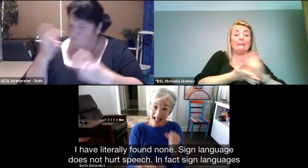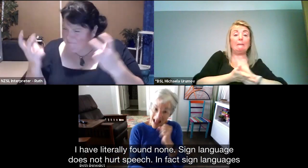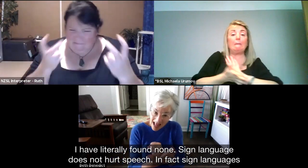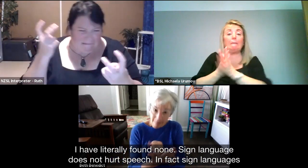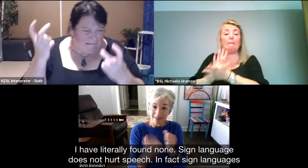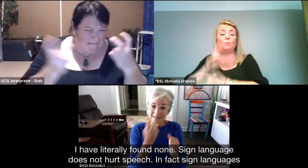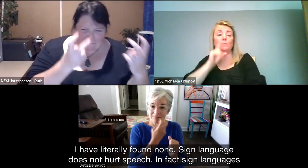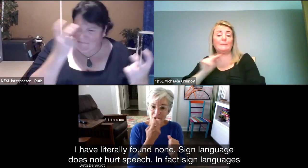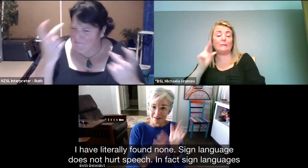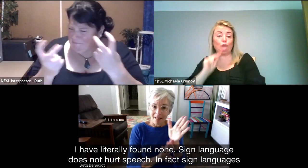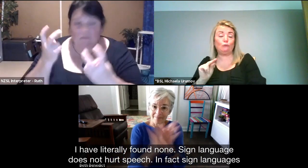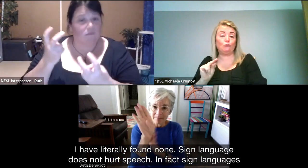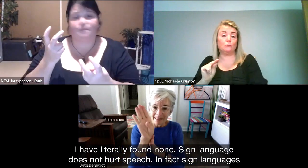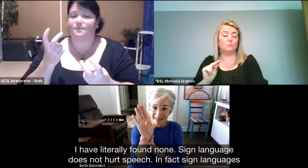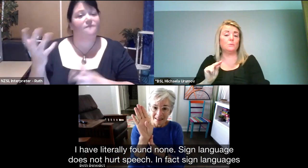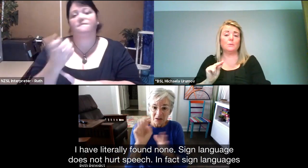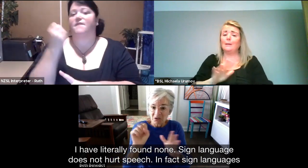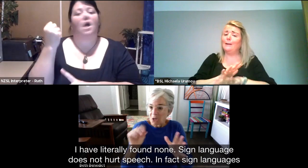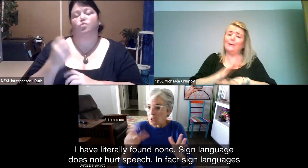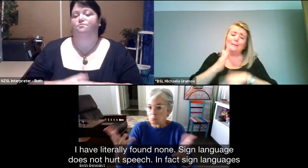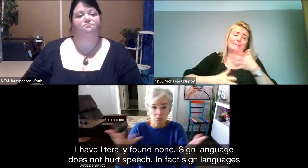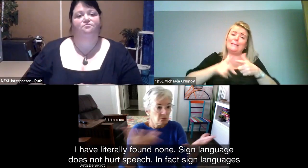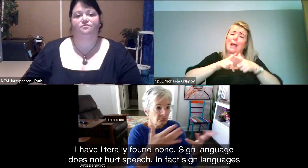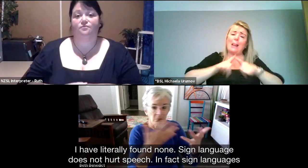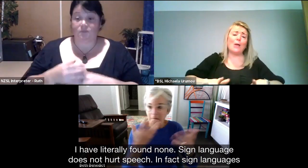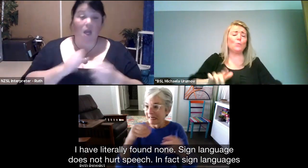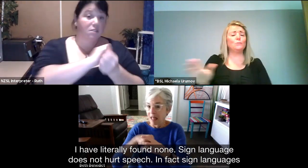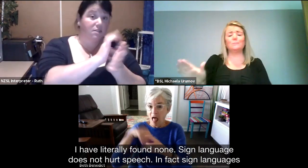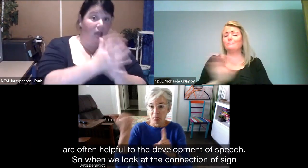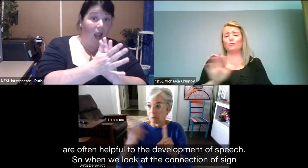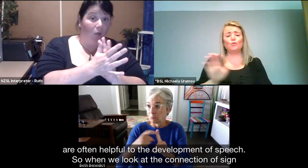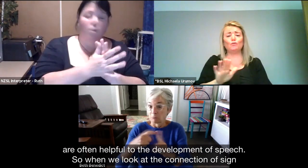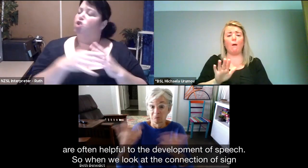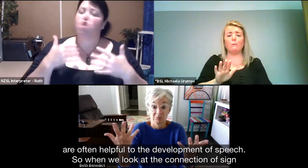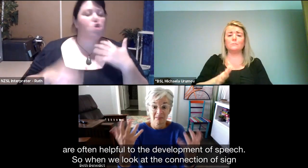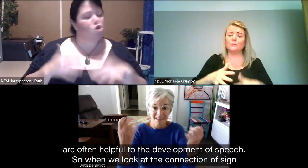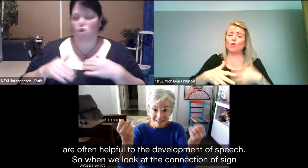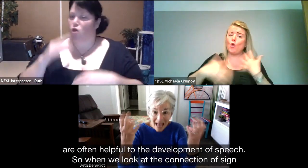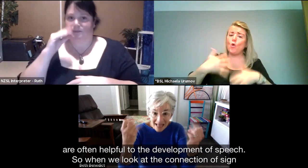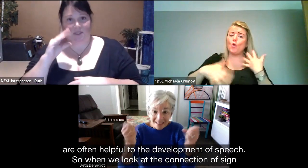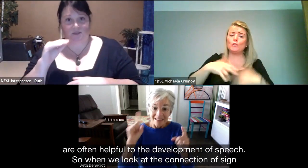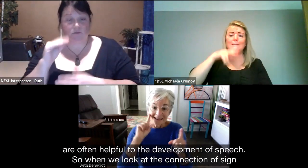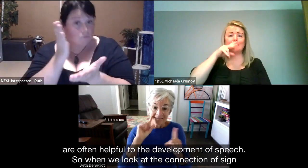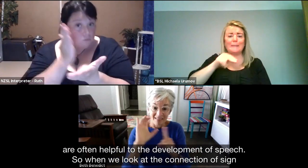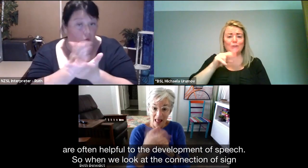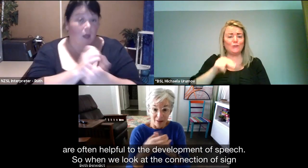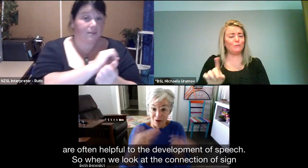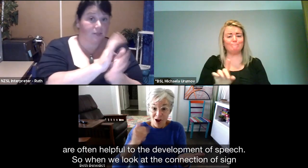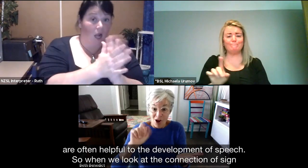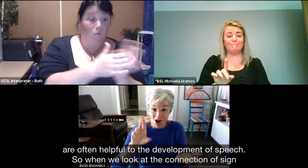language does not hurt speech. In fact, signed languages are often helpful to the development of speech.